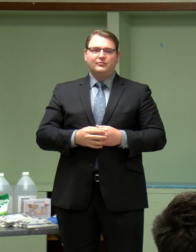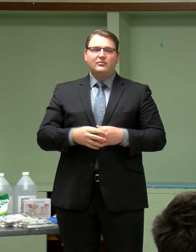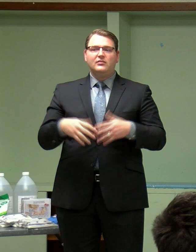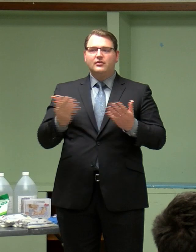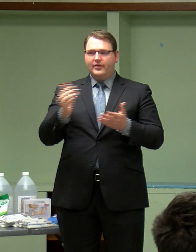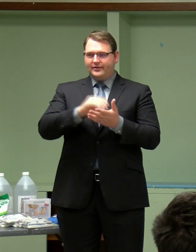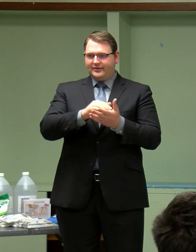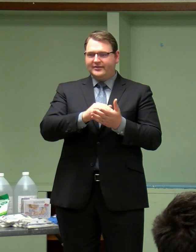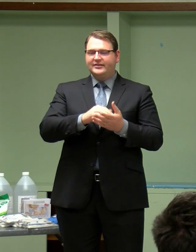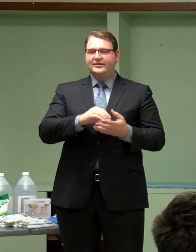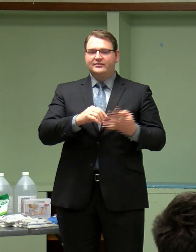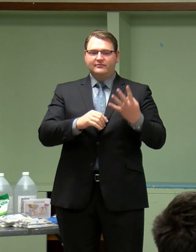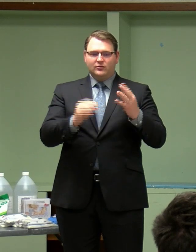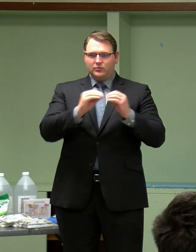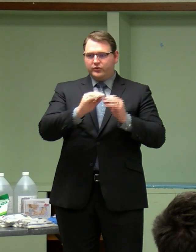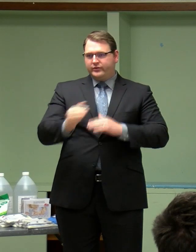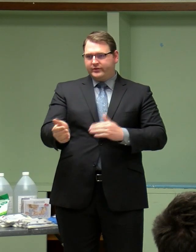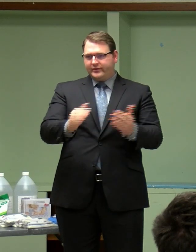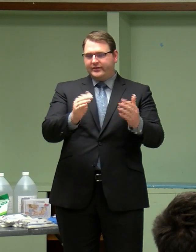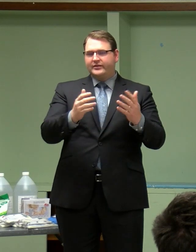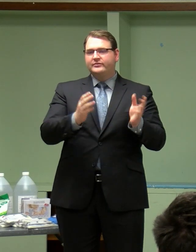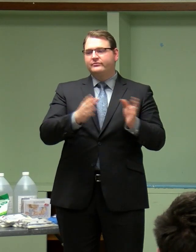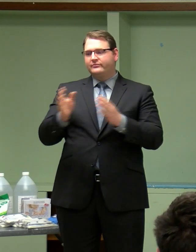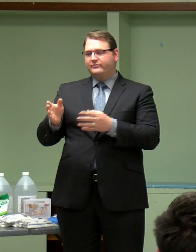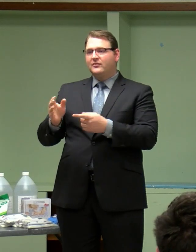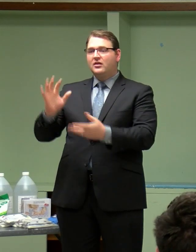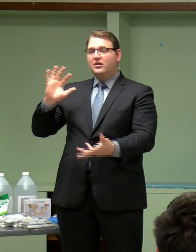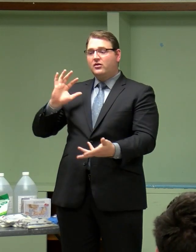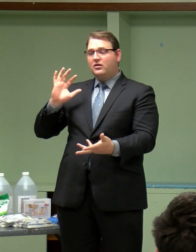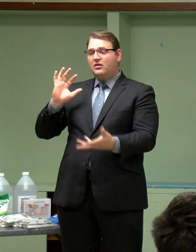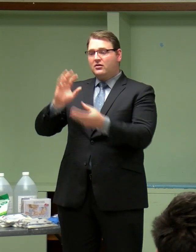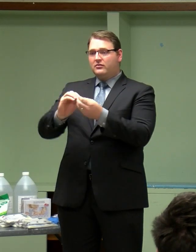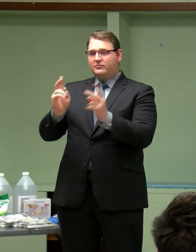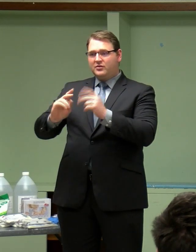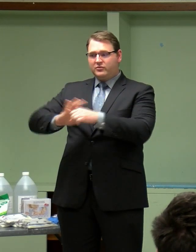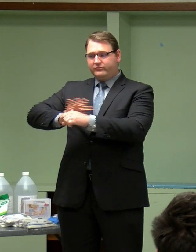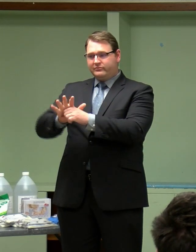that's bringing our total count, people testing positively, to